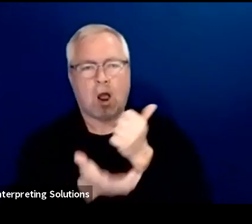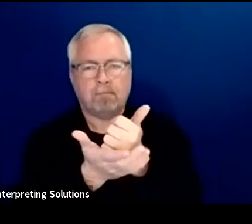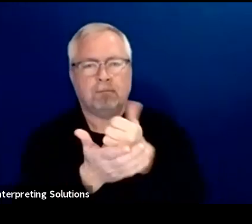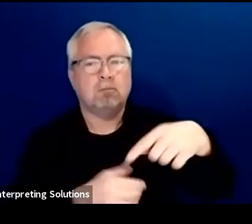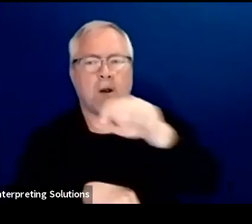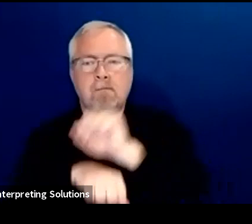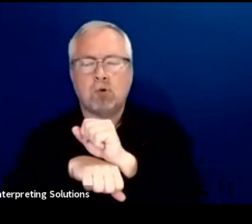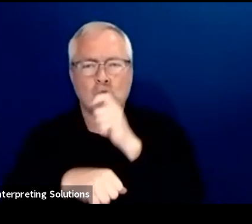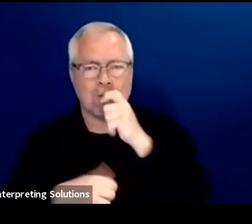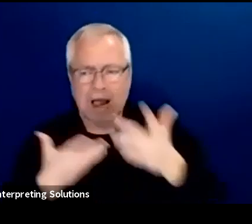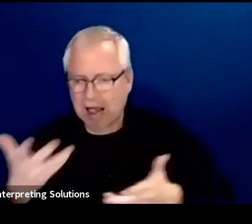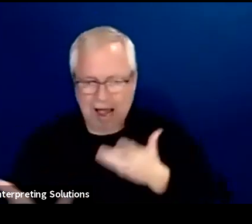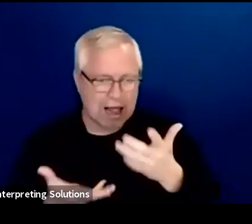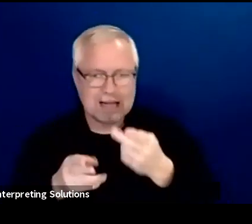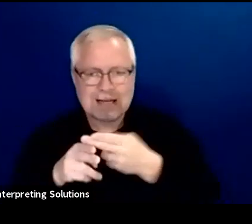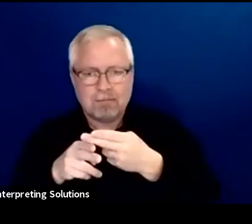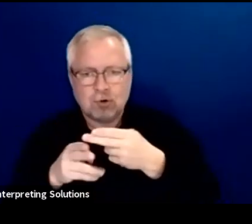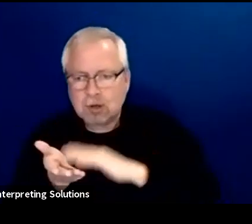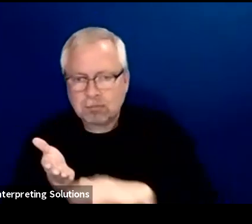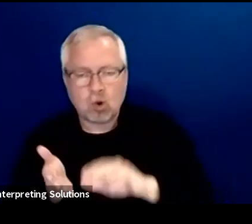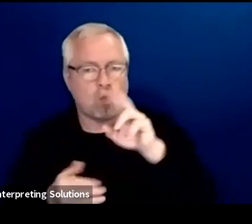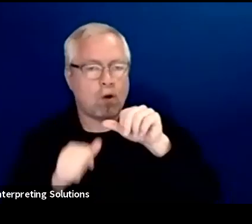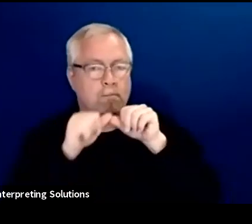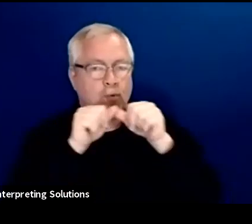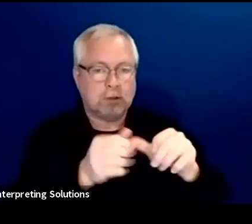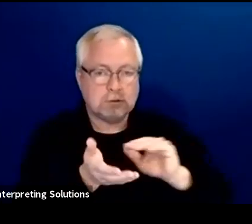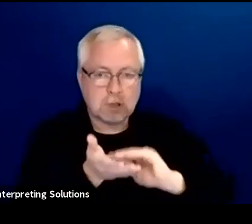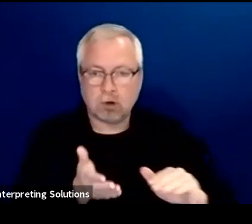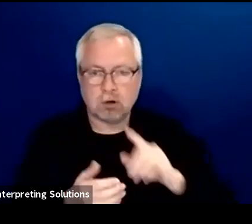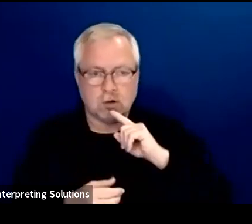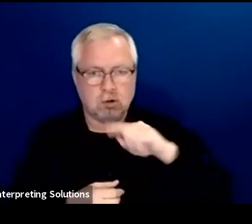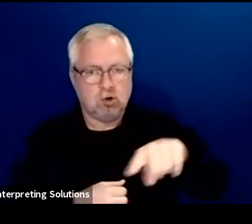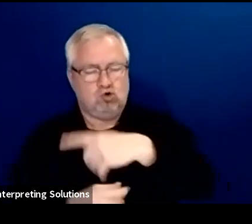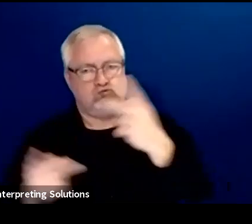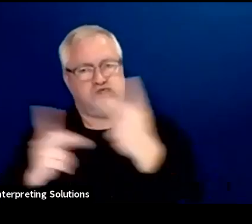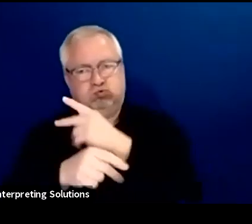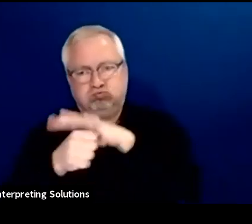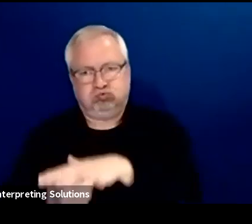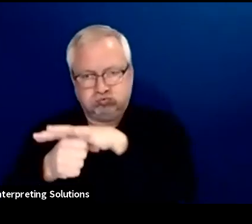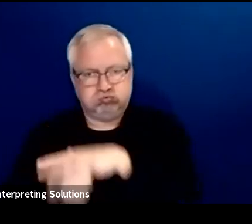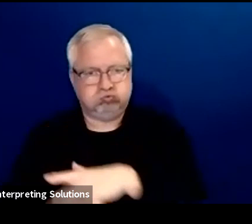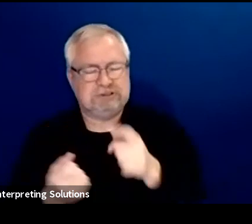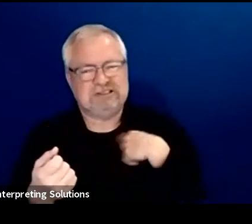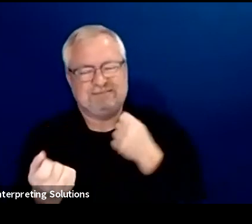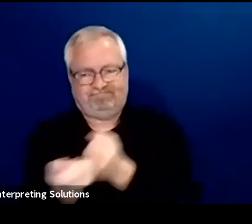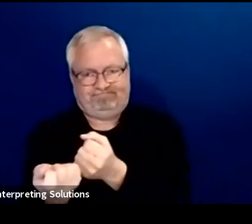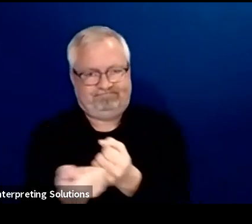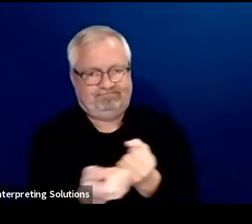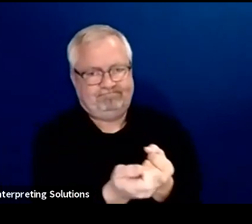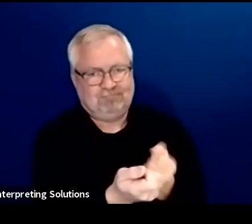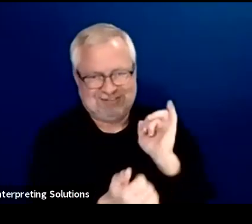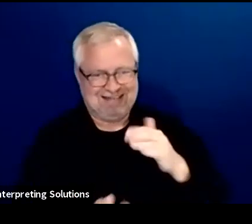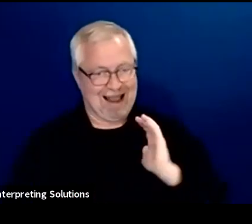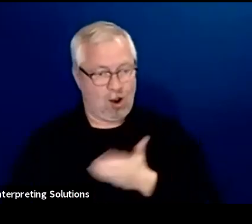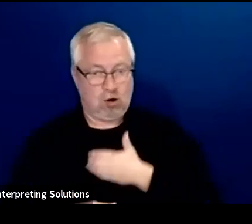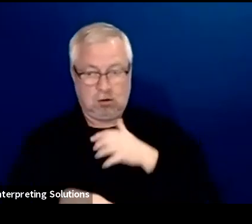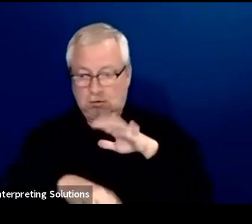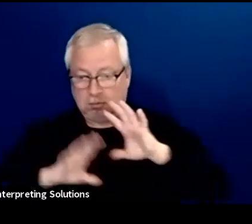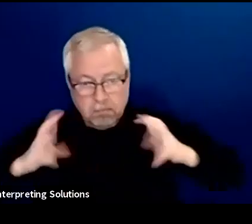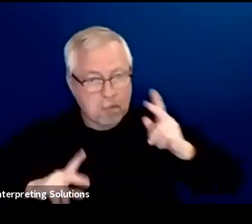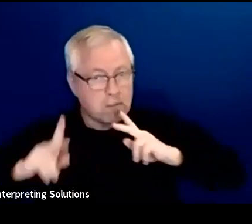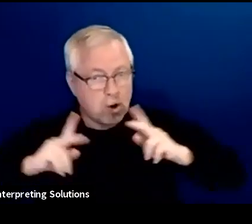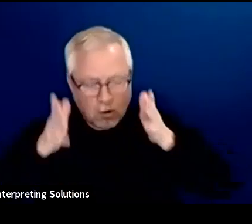or permanently, and stressed out and needing support. And so we've just focused all of our attention on making sure that program can meet the needs of